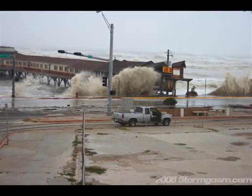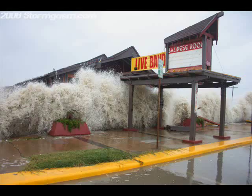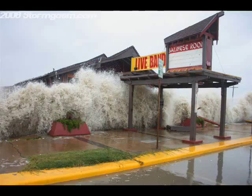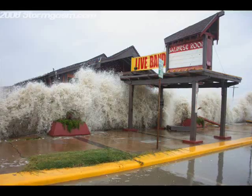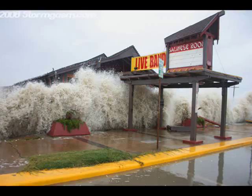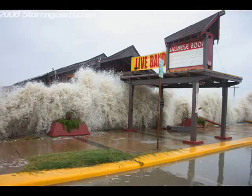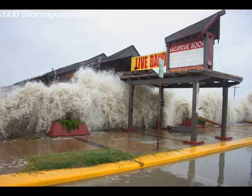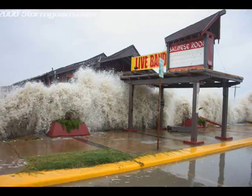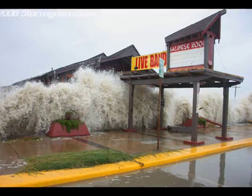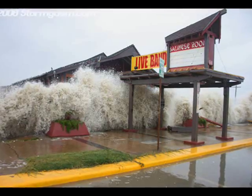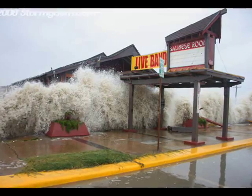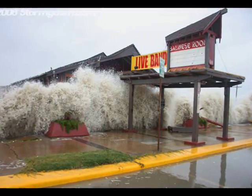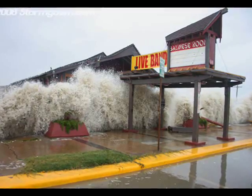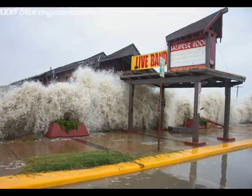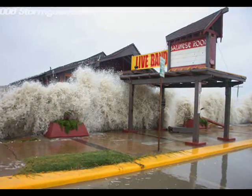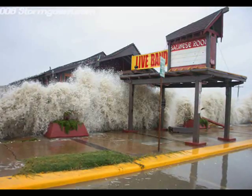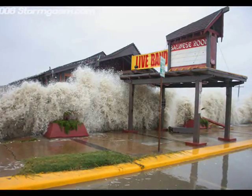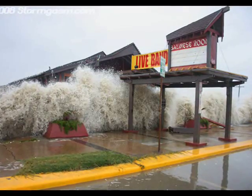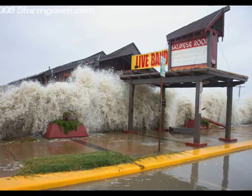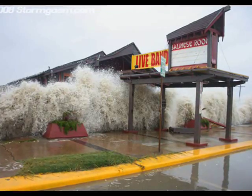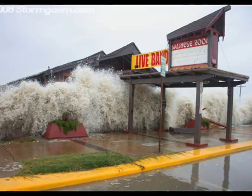I know